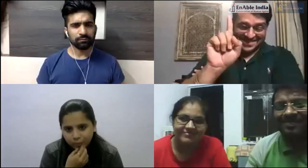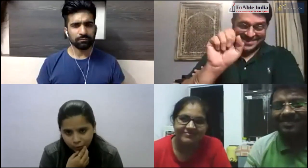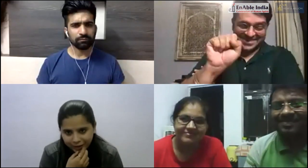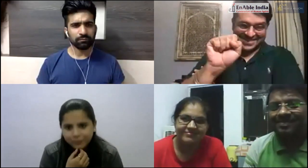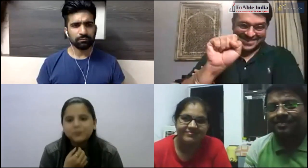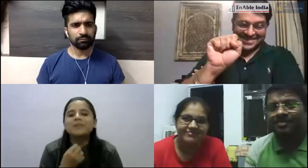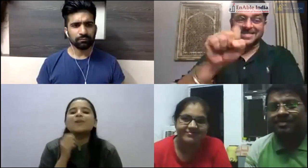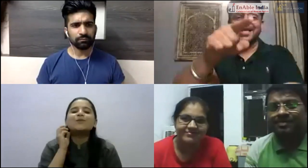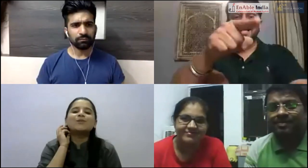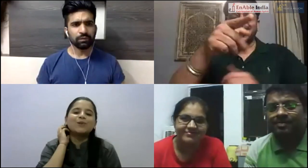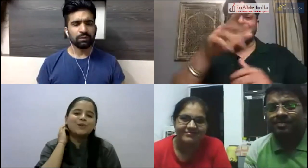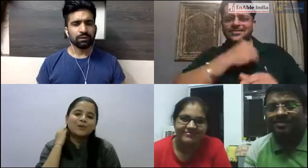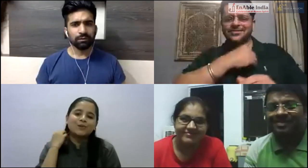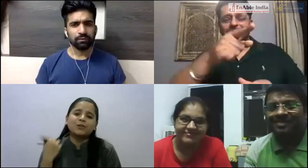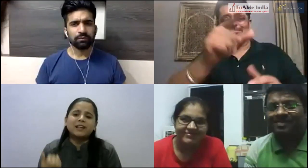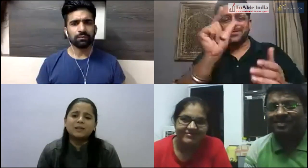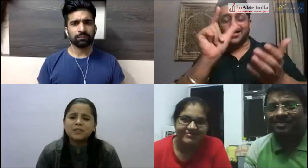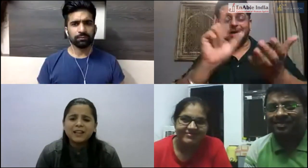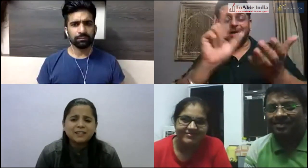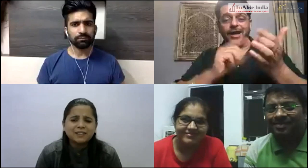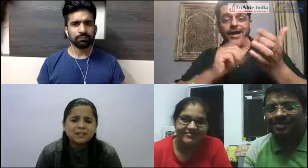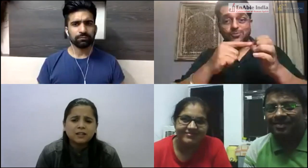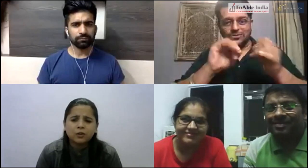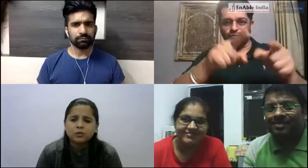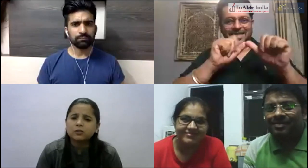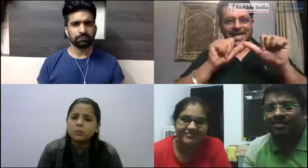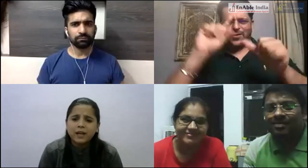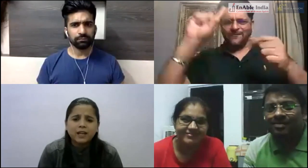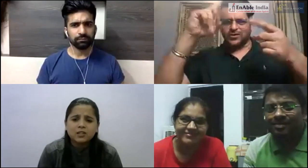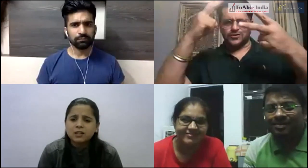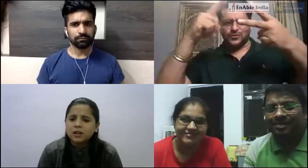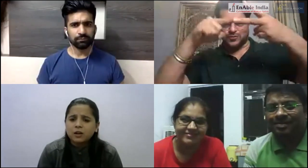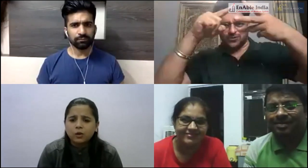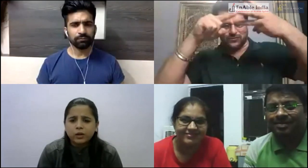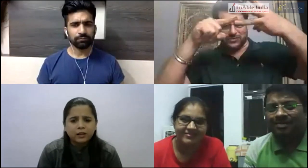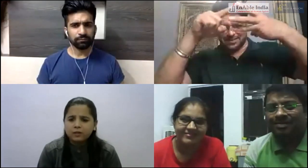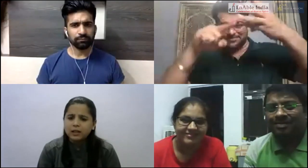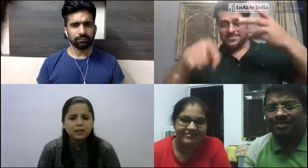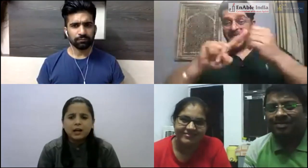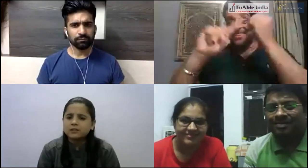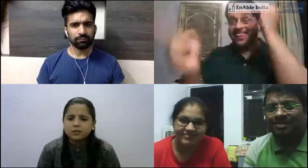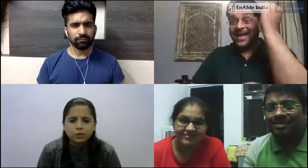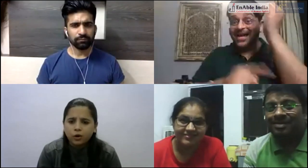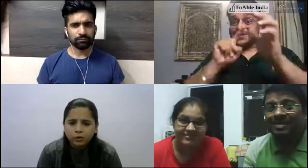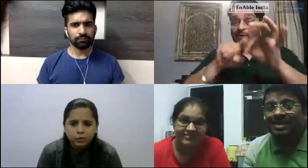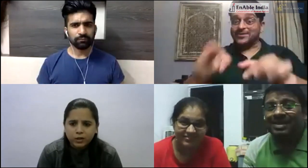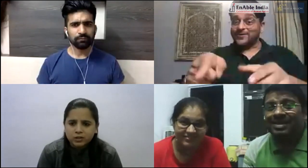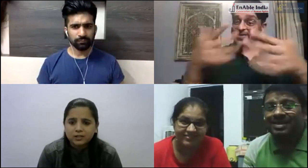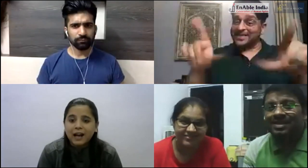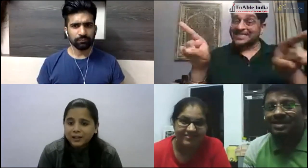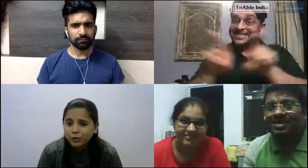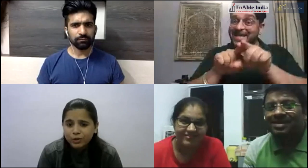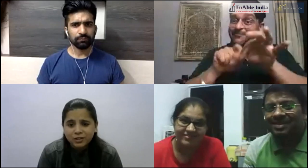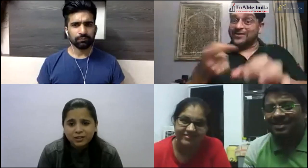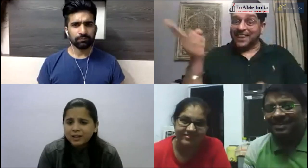Will it be okay? So Dr. Alim saying, Dr. Umesh, okay, he can answer to all your questions.